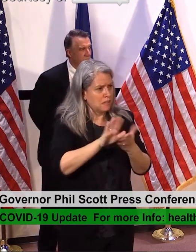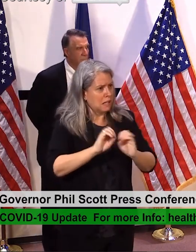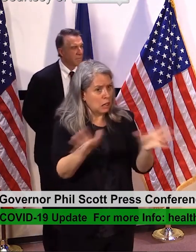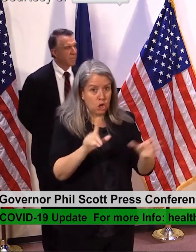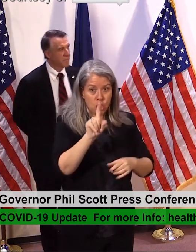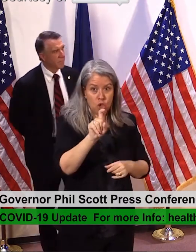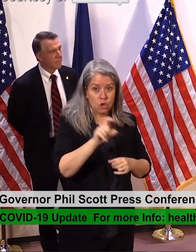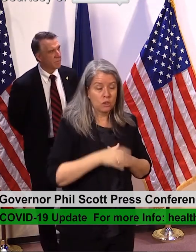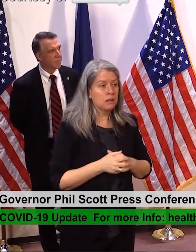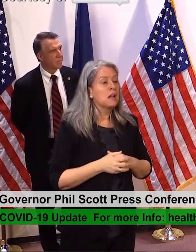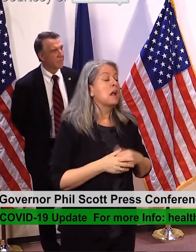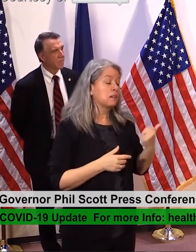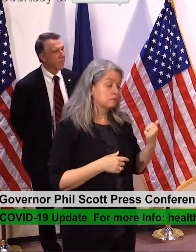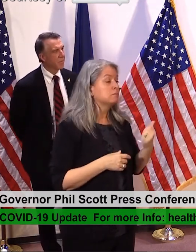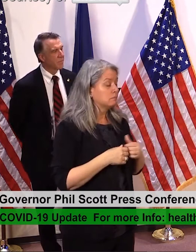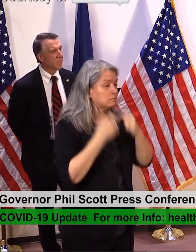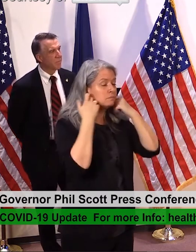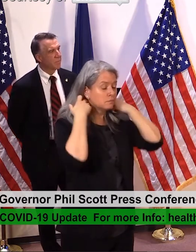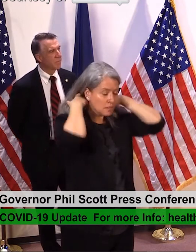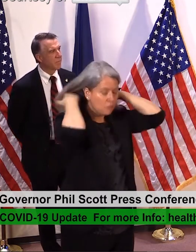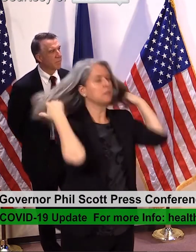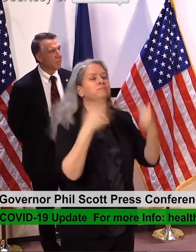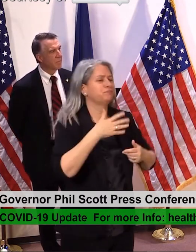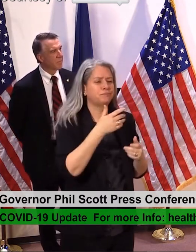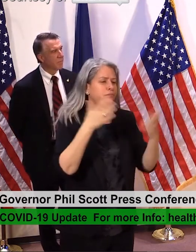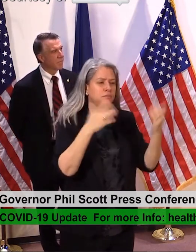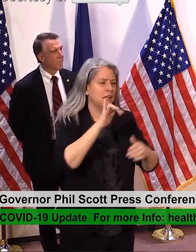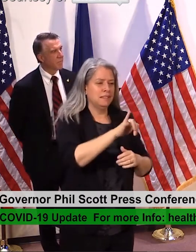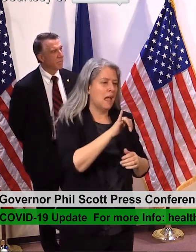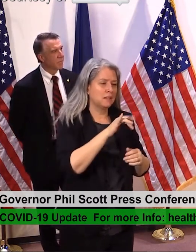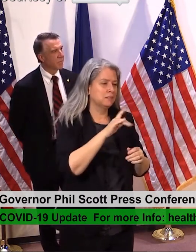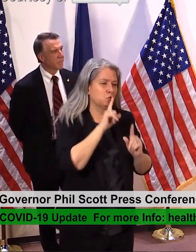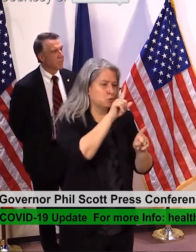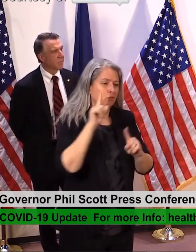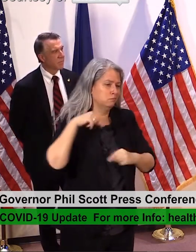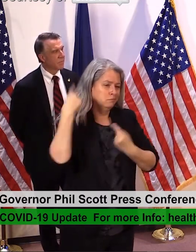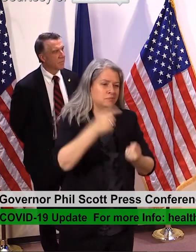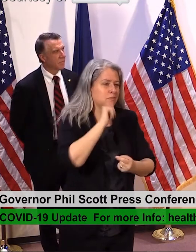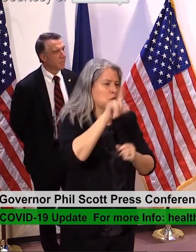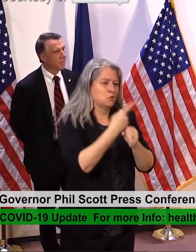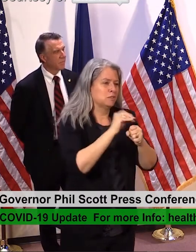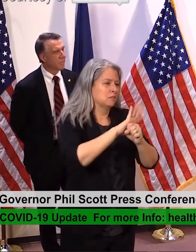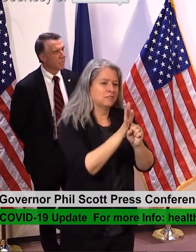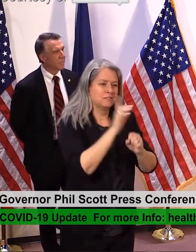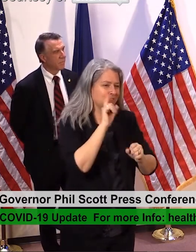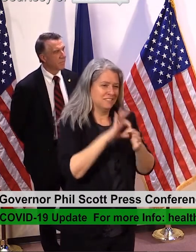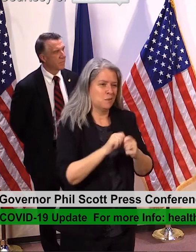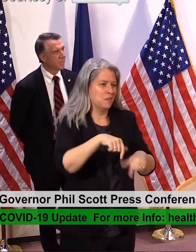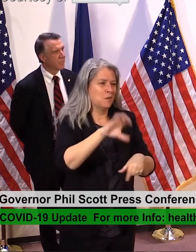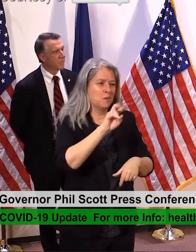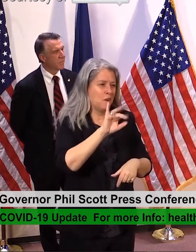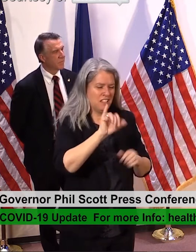That's been, forgetting about COVID, that's been a, I would call it even more than a trend. That's